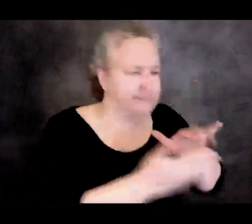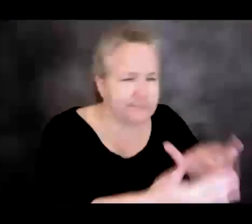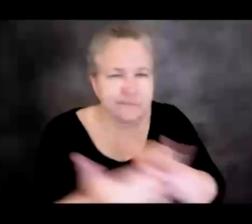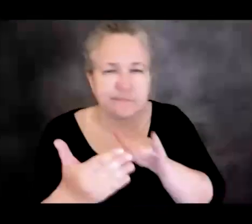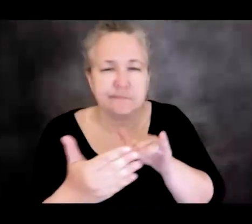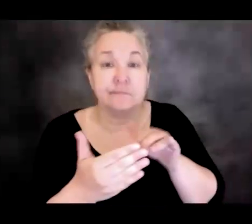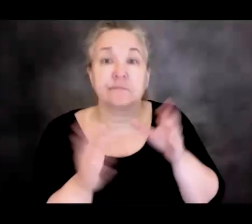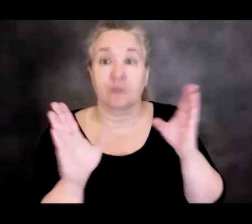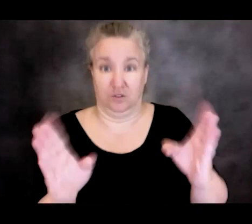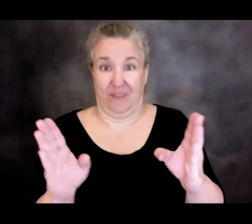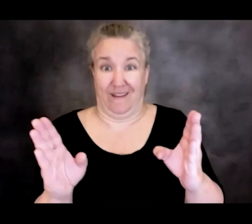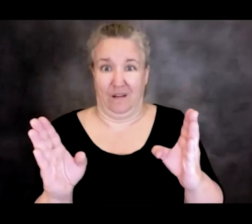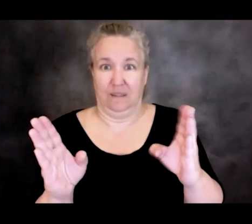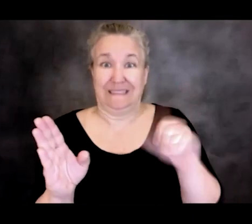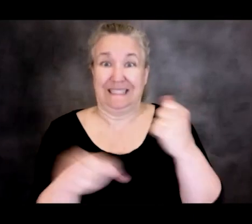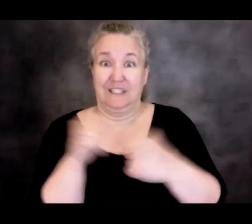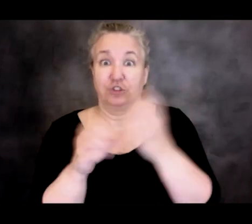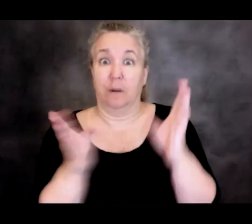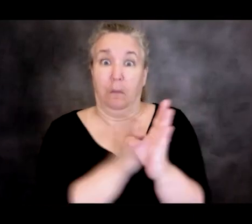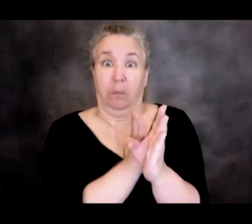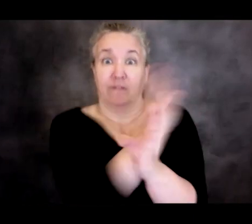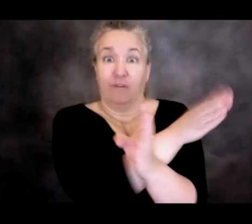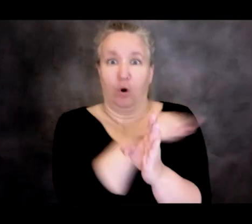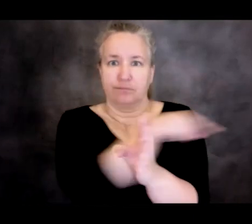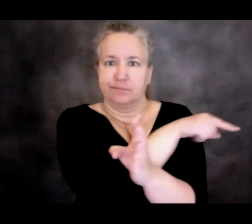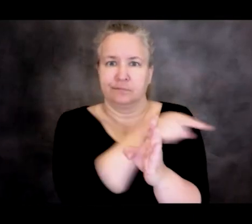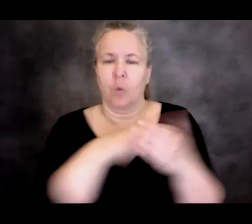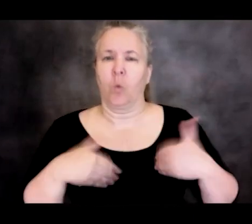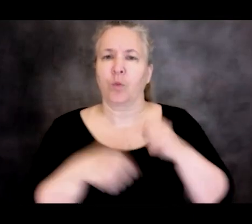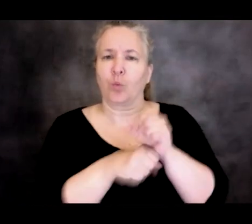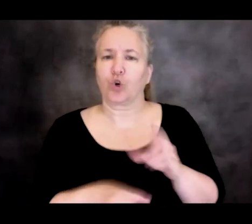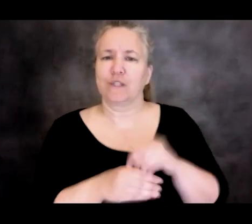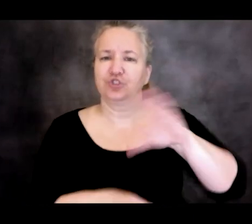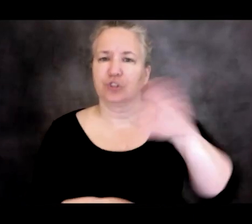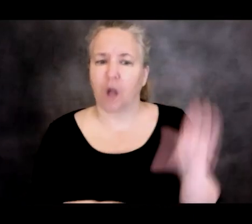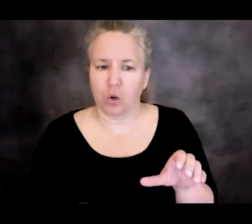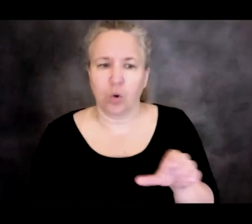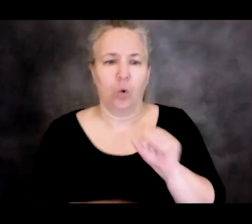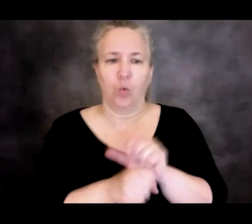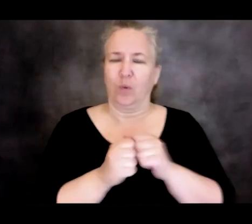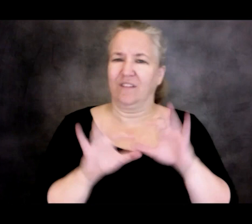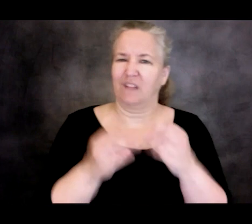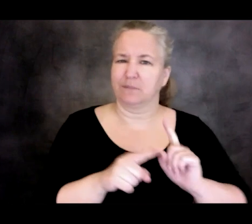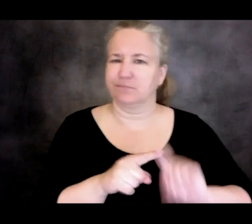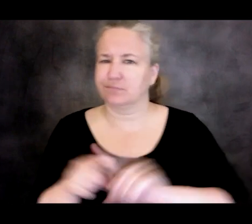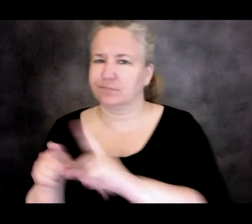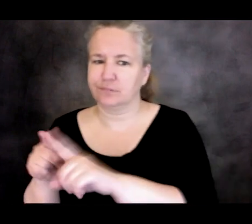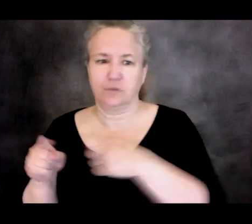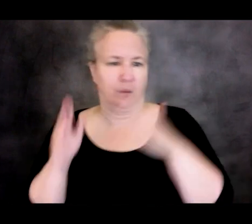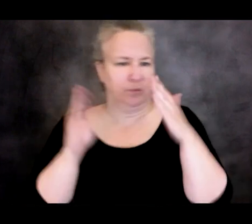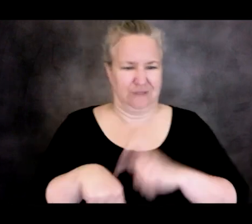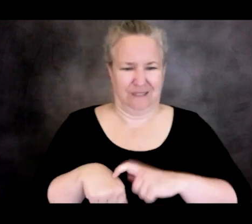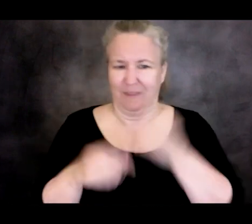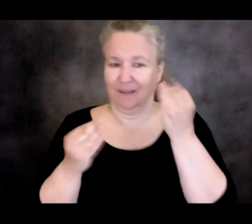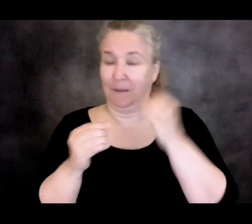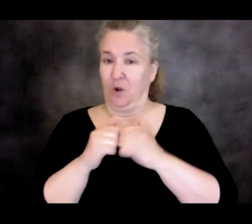that, as a youth worker in Chicago, working with immigrant families. And so I'd spent a lot of time thinking about the ways in